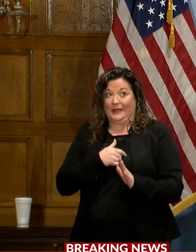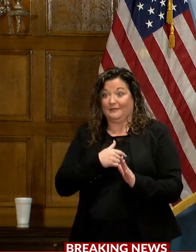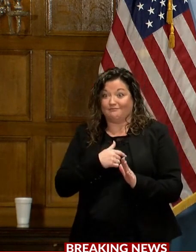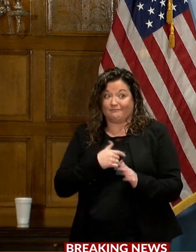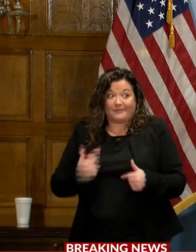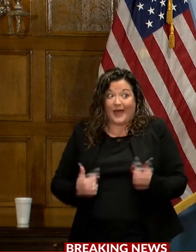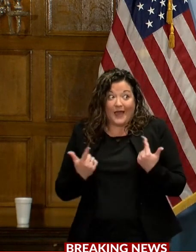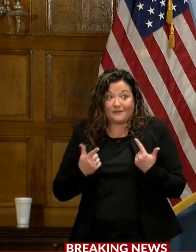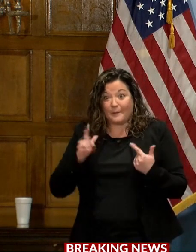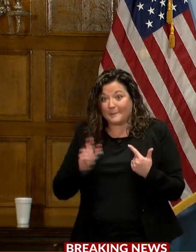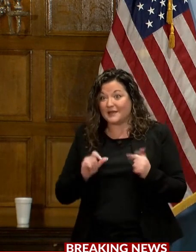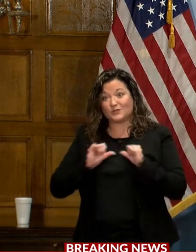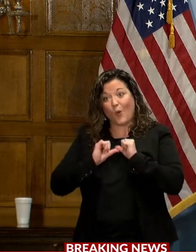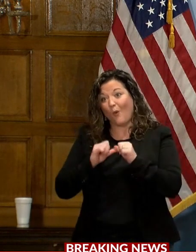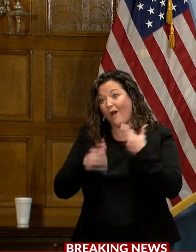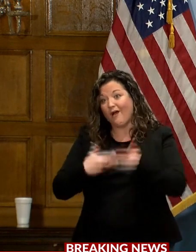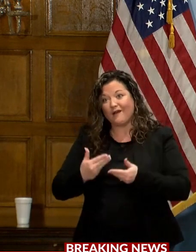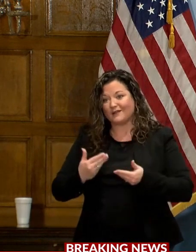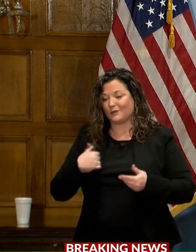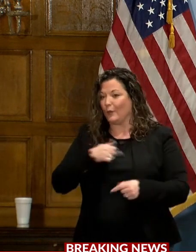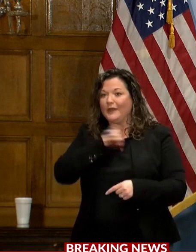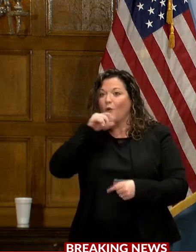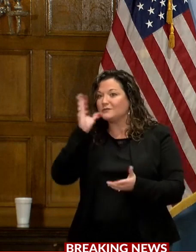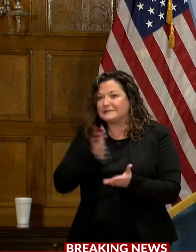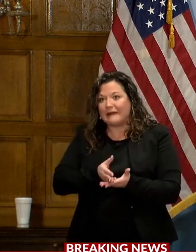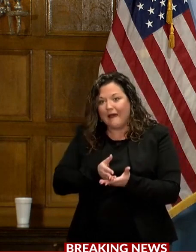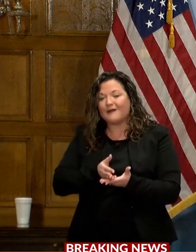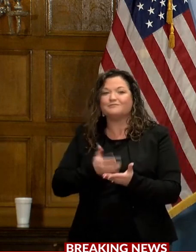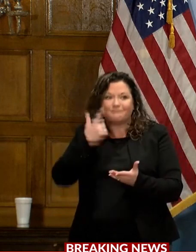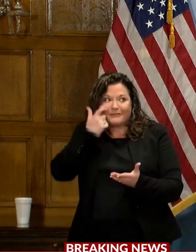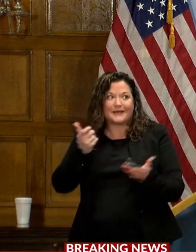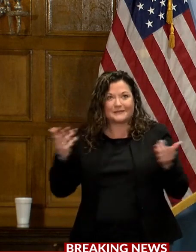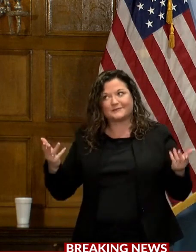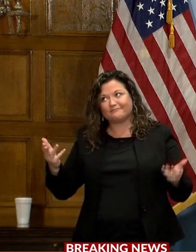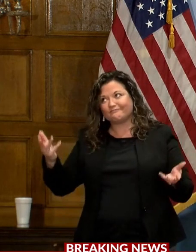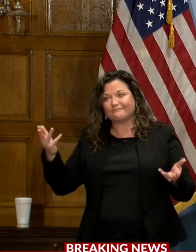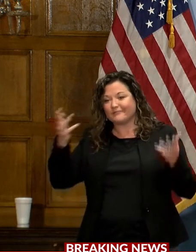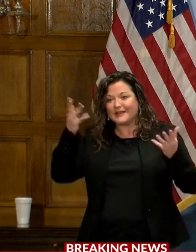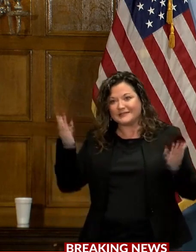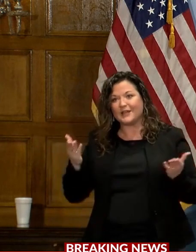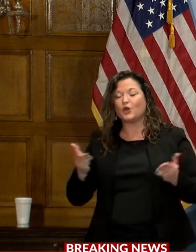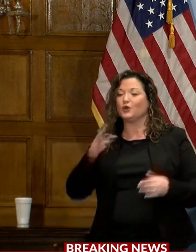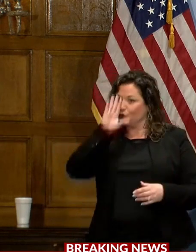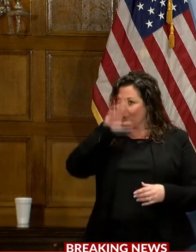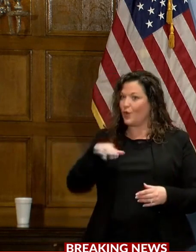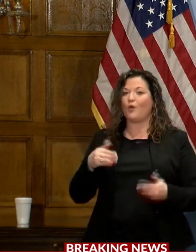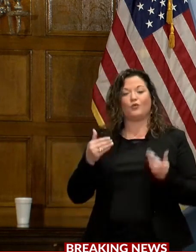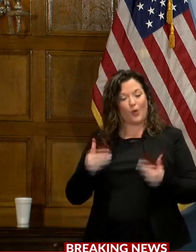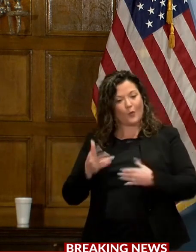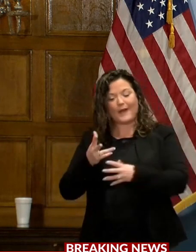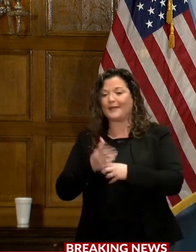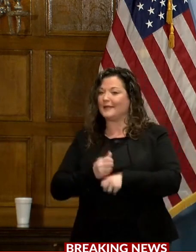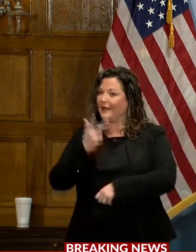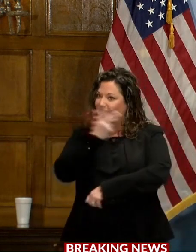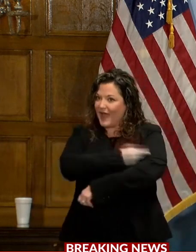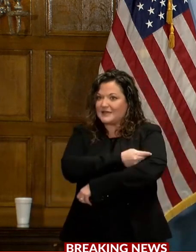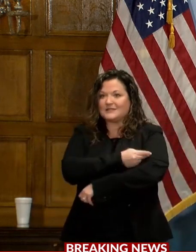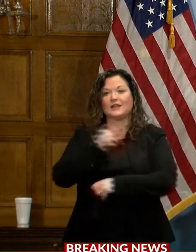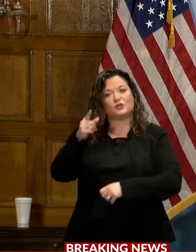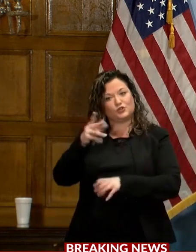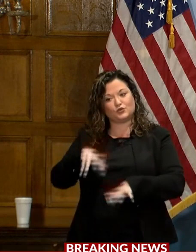living because this is here, but as everyone knows, you get vaccinated and you